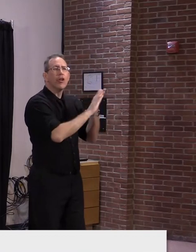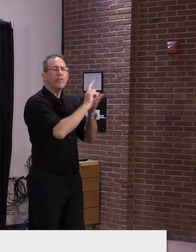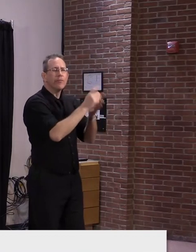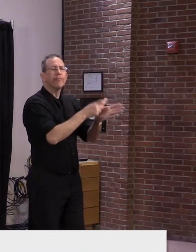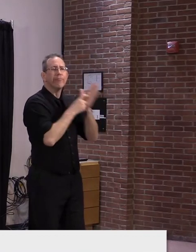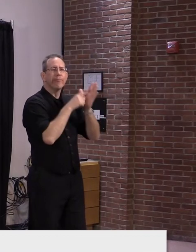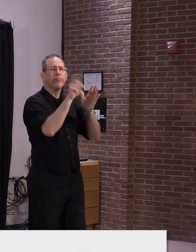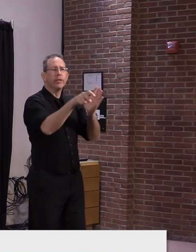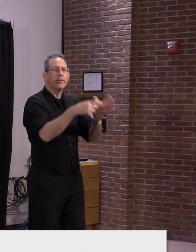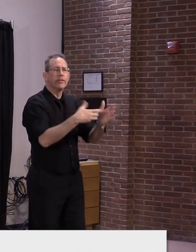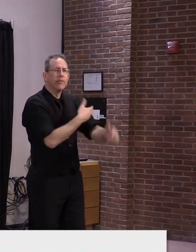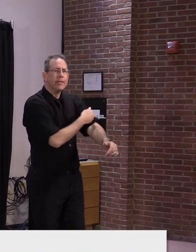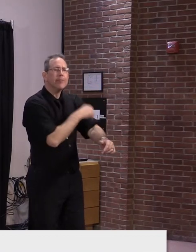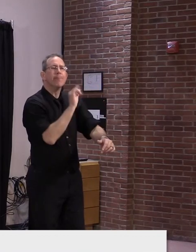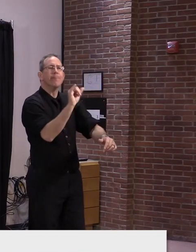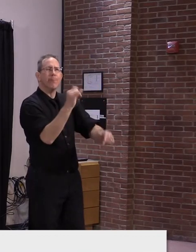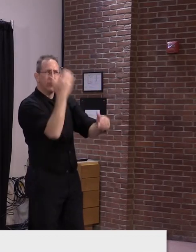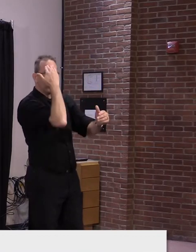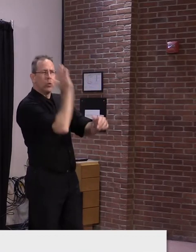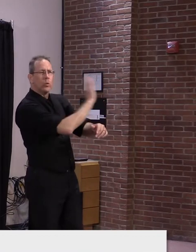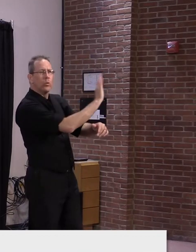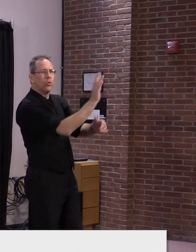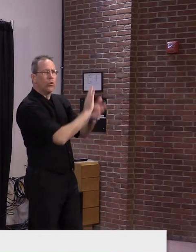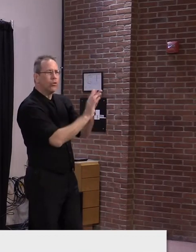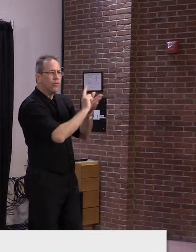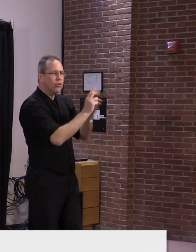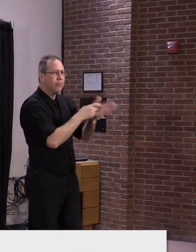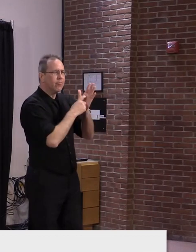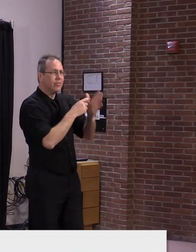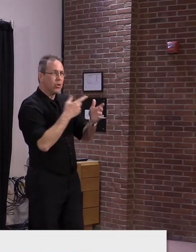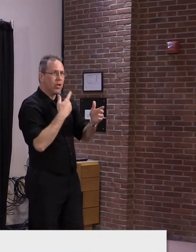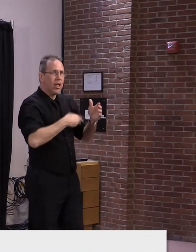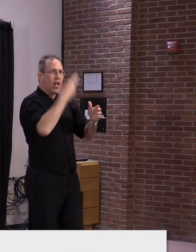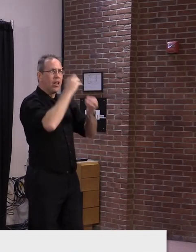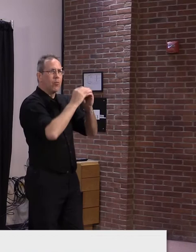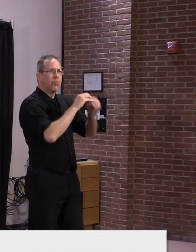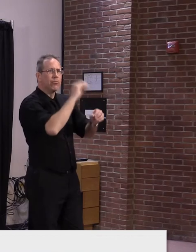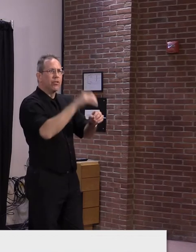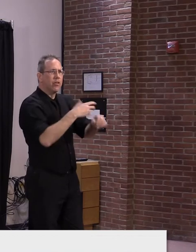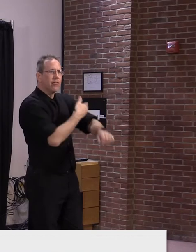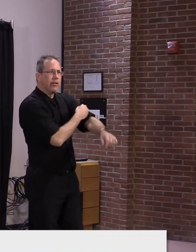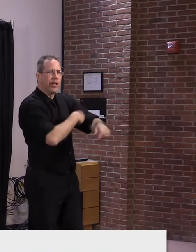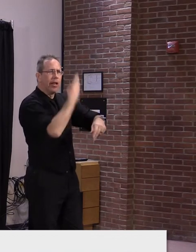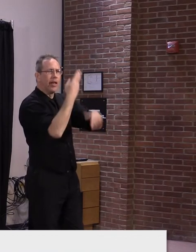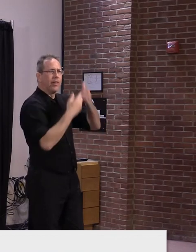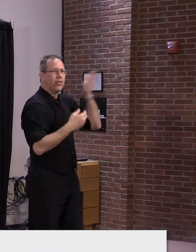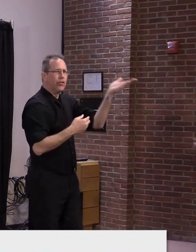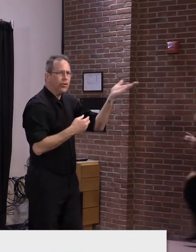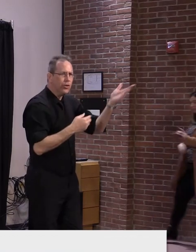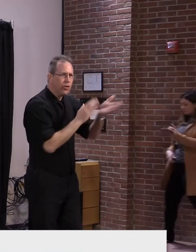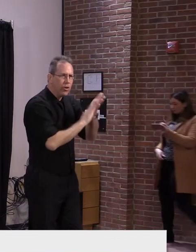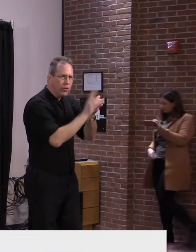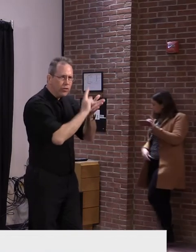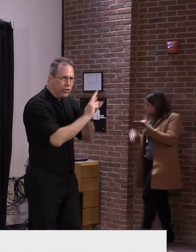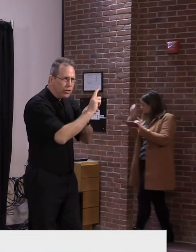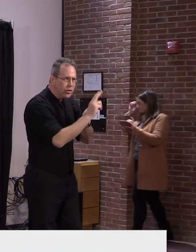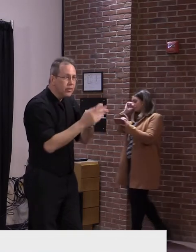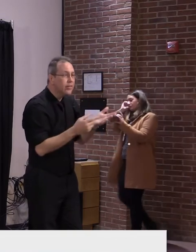that that's how they achieve that kind of a rate. I think if I can get into the mind